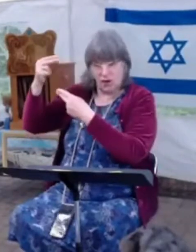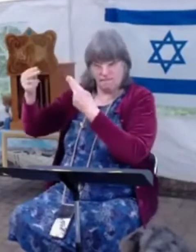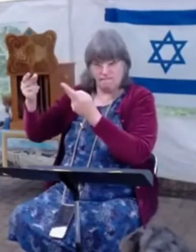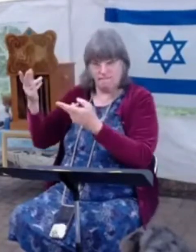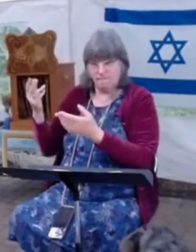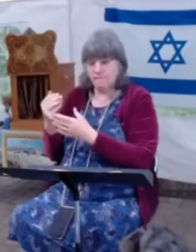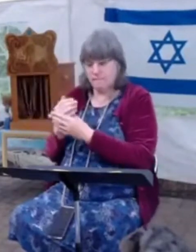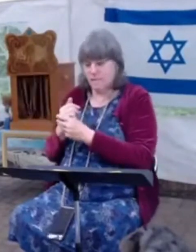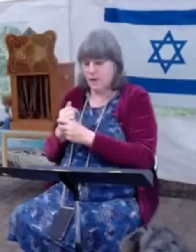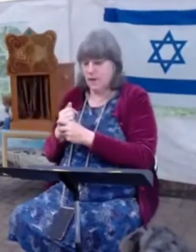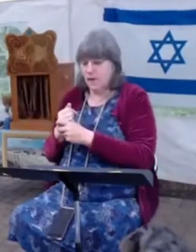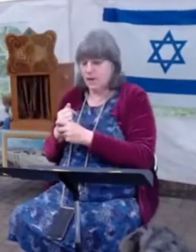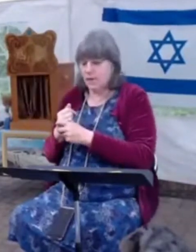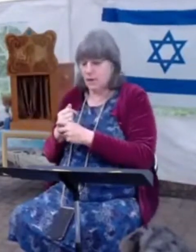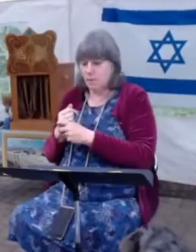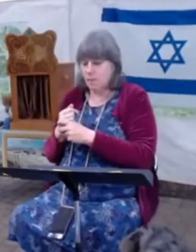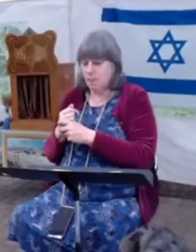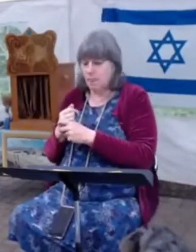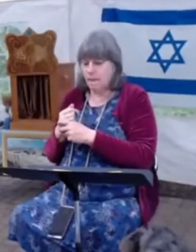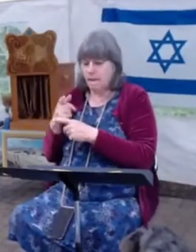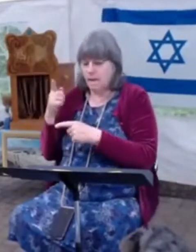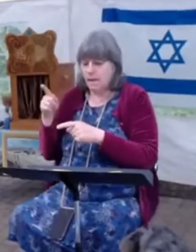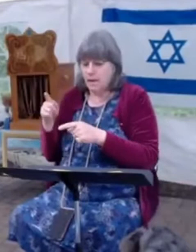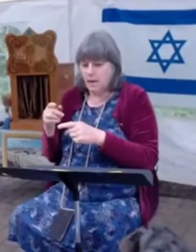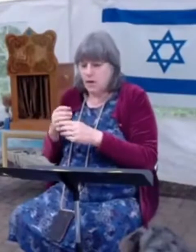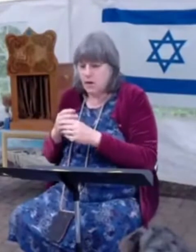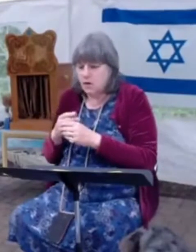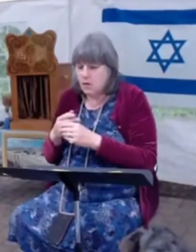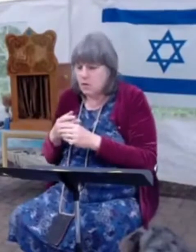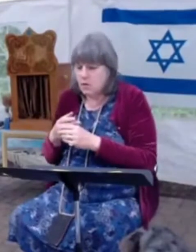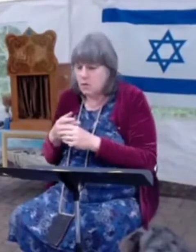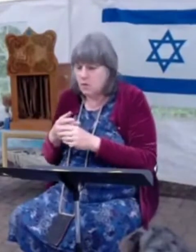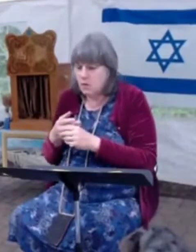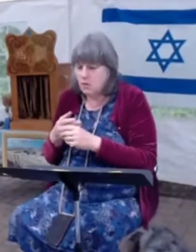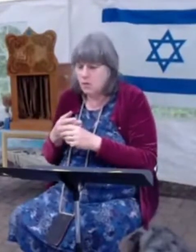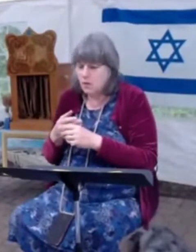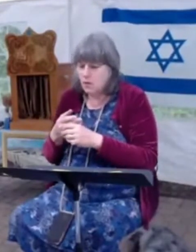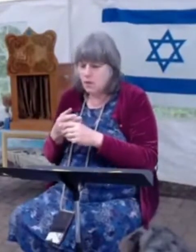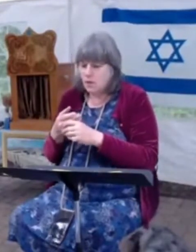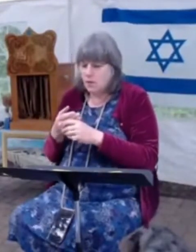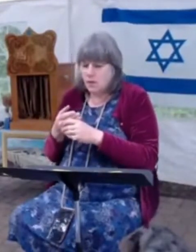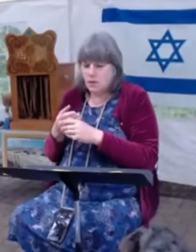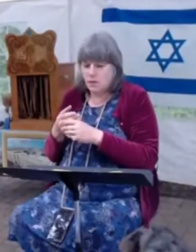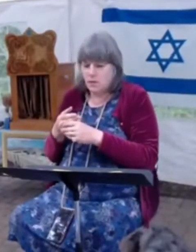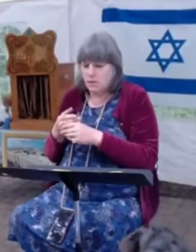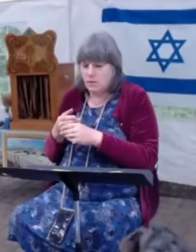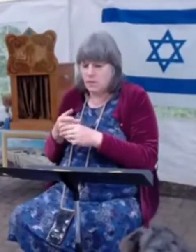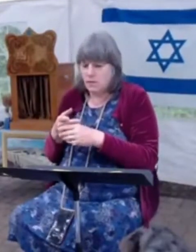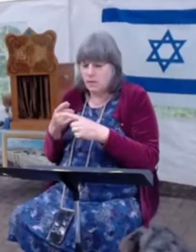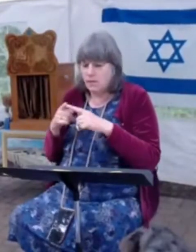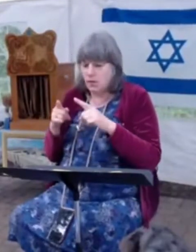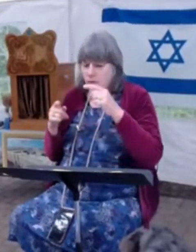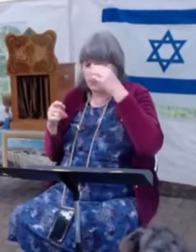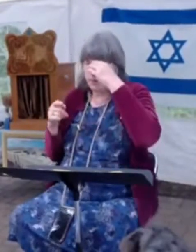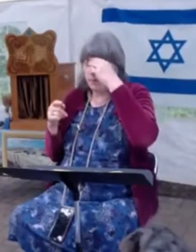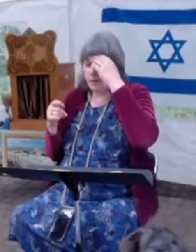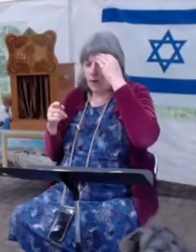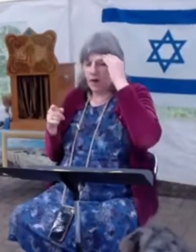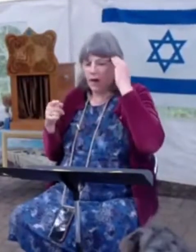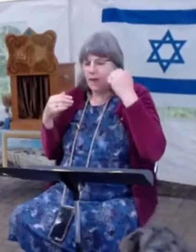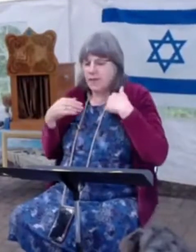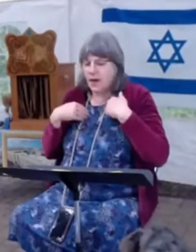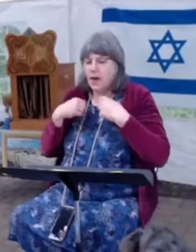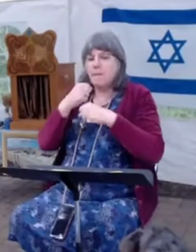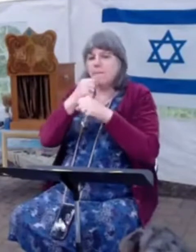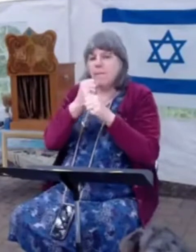the world gets destroyed by water or fire, their knowledge remains. Somebody can find it.